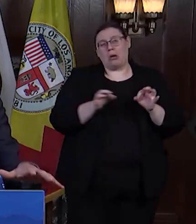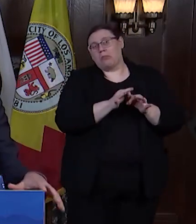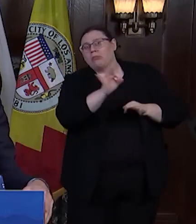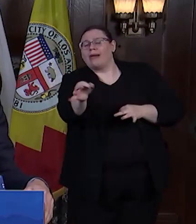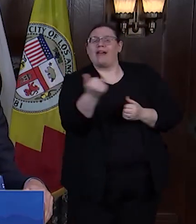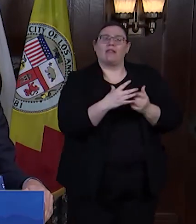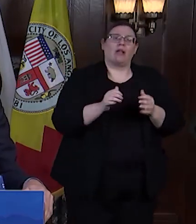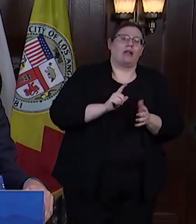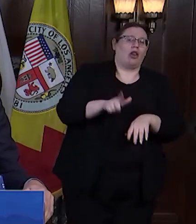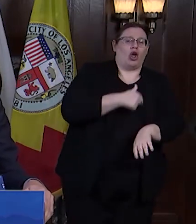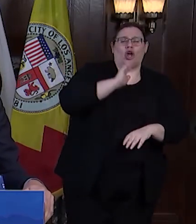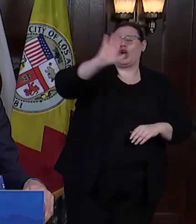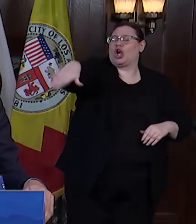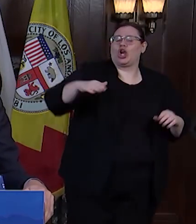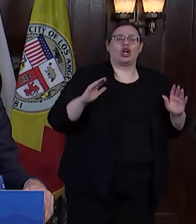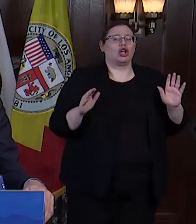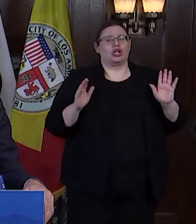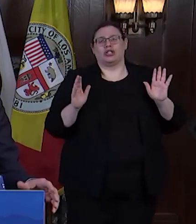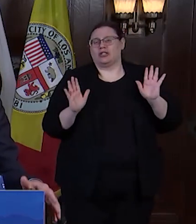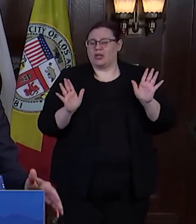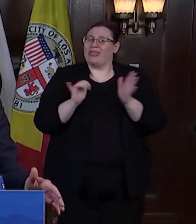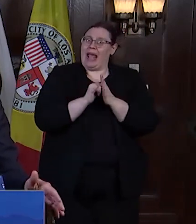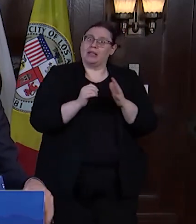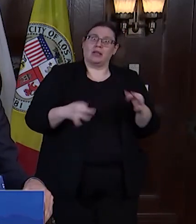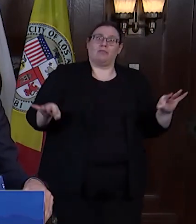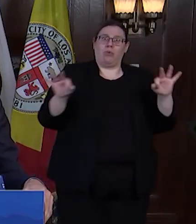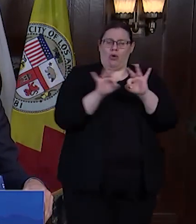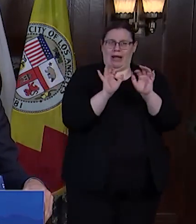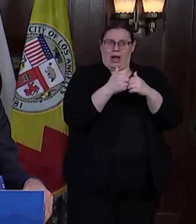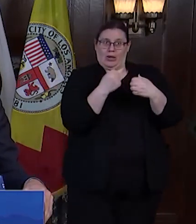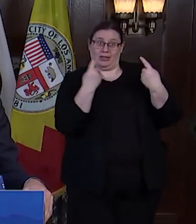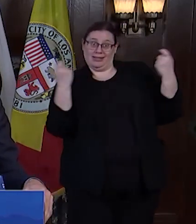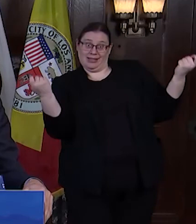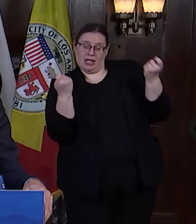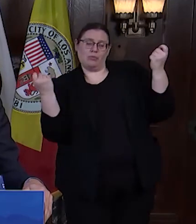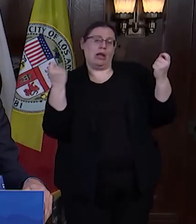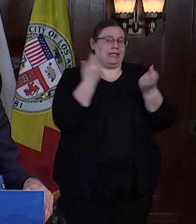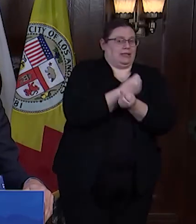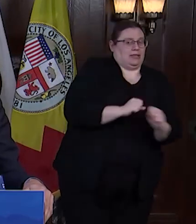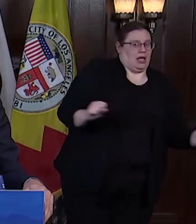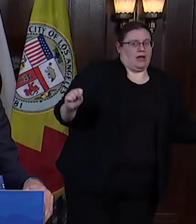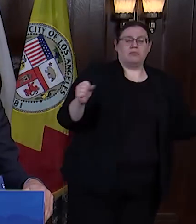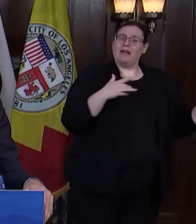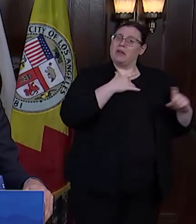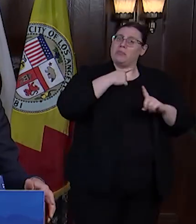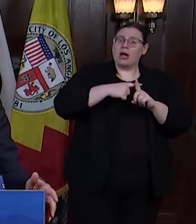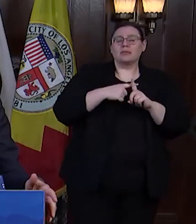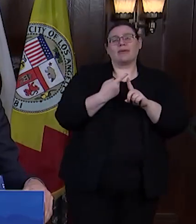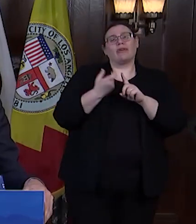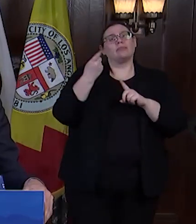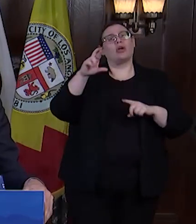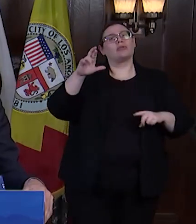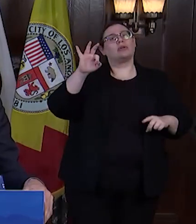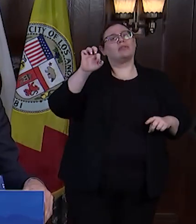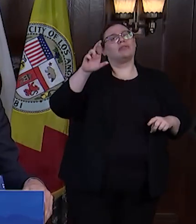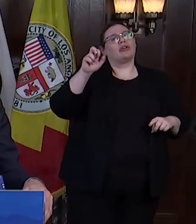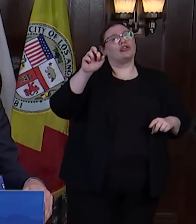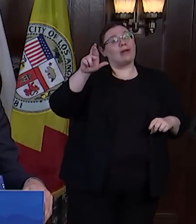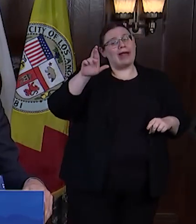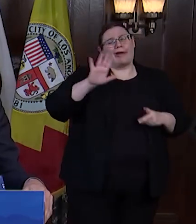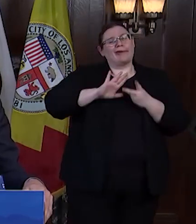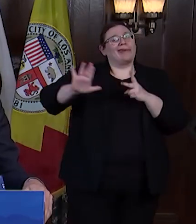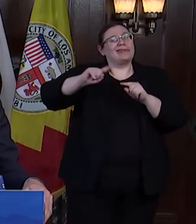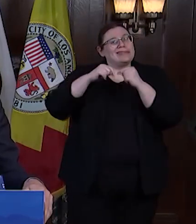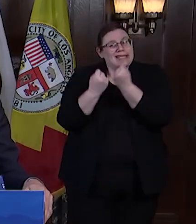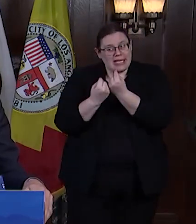That should be the starting way that we think about how we'll get this done. But I'm confident, guided by Dr. Ferrer, guided by the teams, we can and